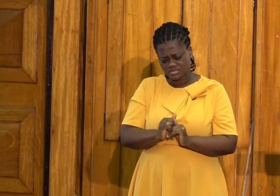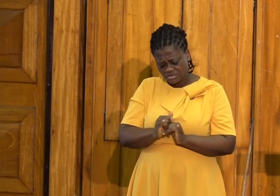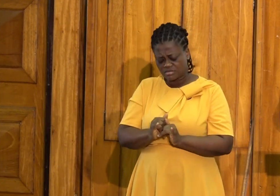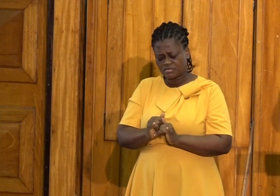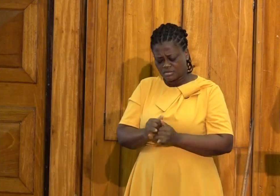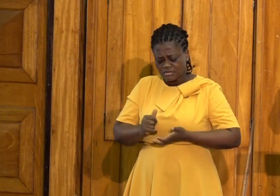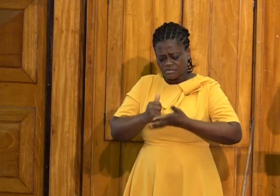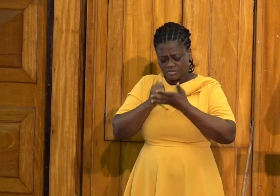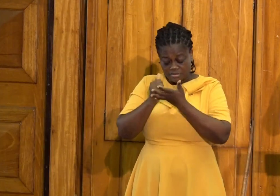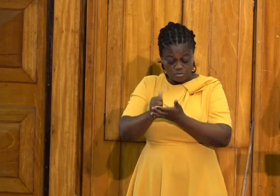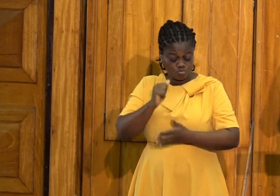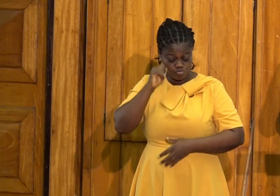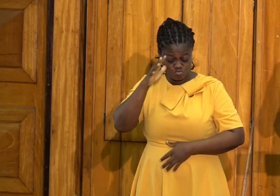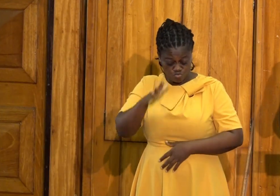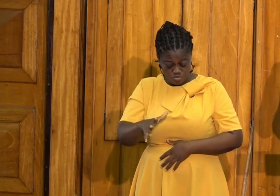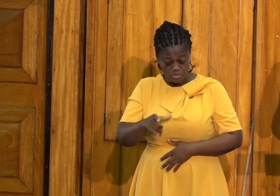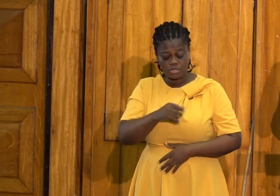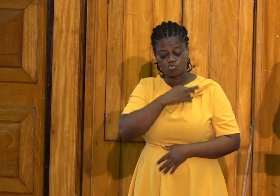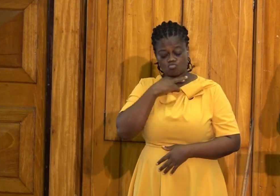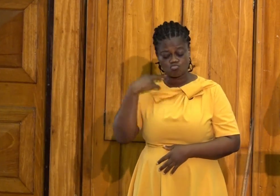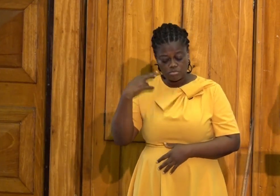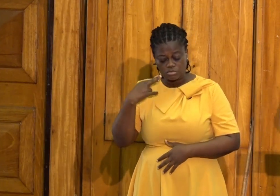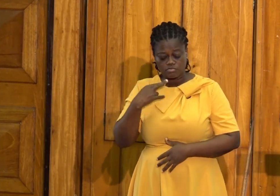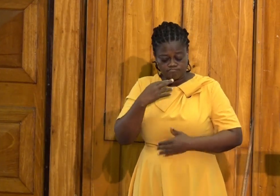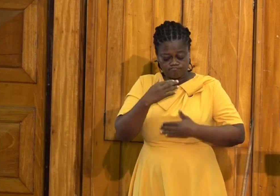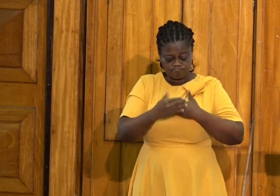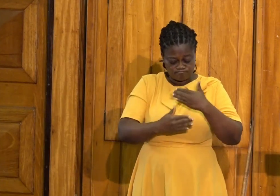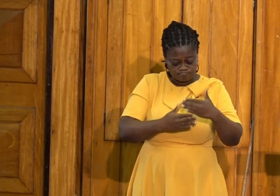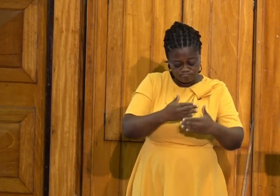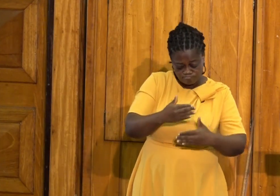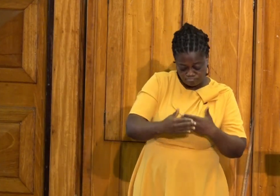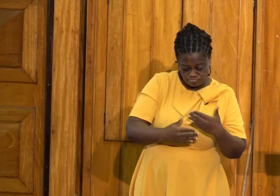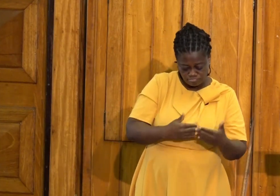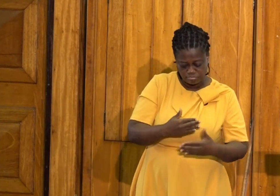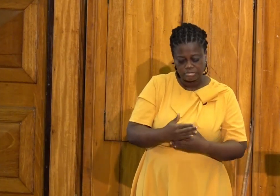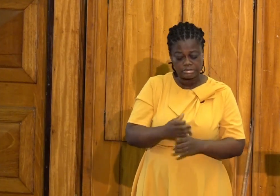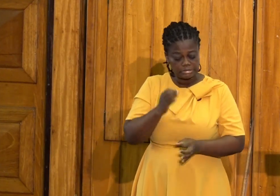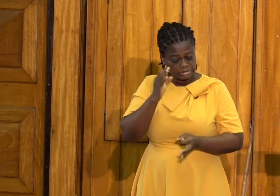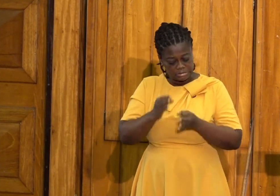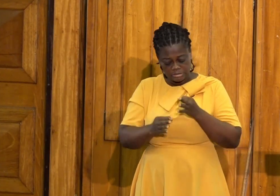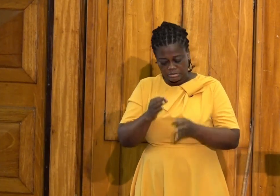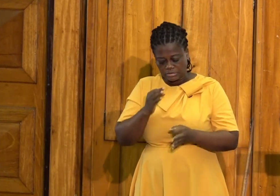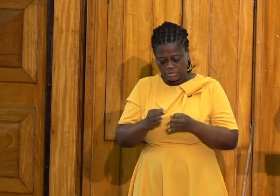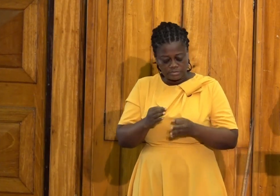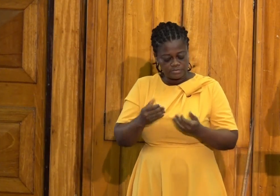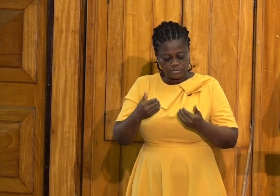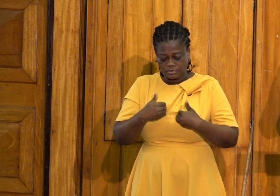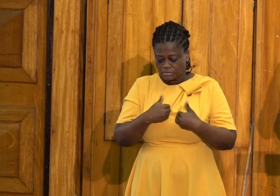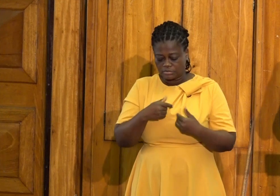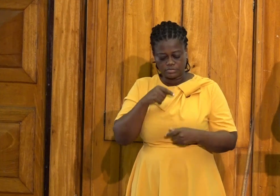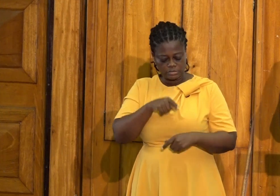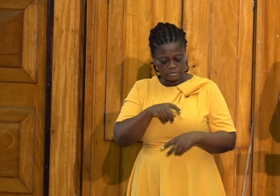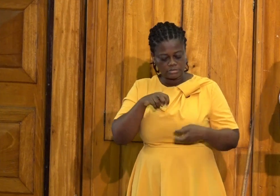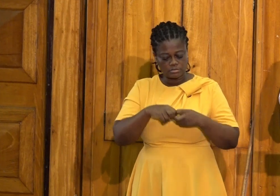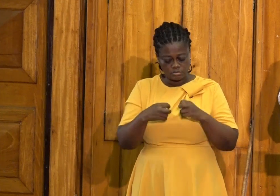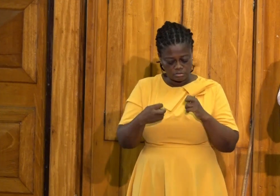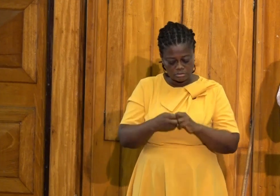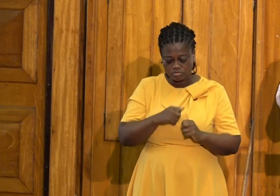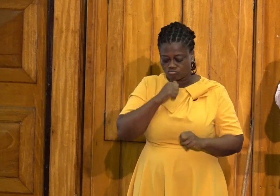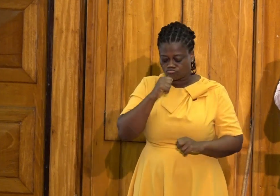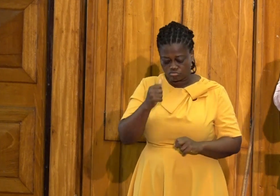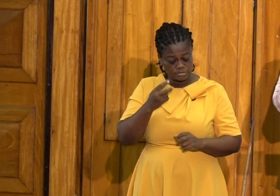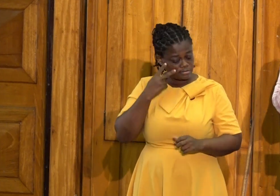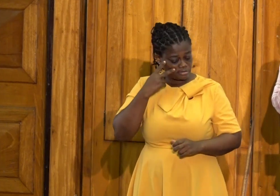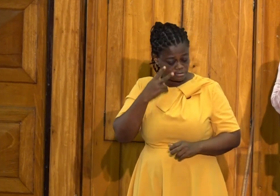women who are at risk of progression to cervical cancer if recurrence occurs but is not detected.